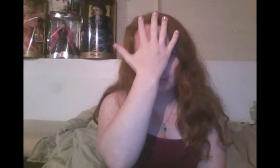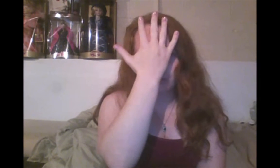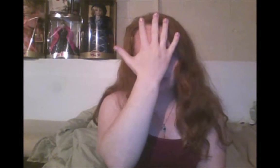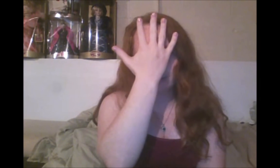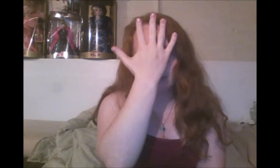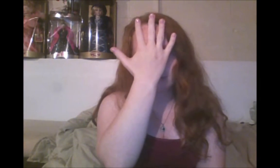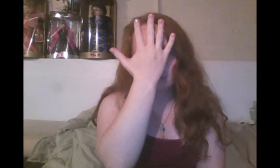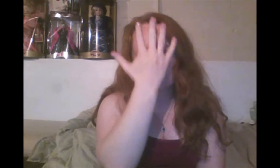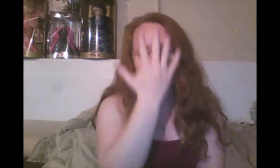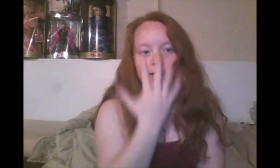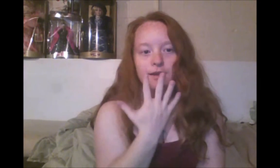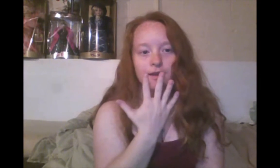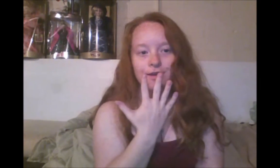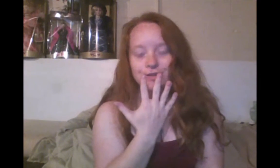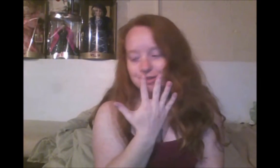poles. Cage.